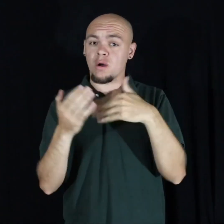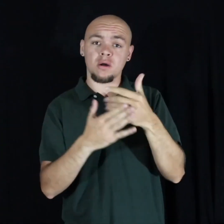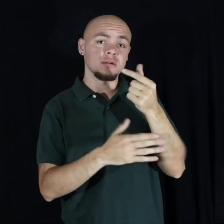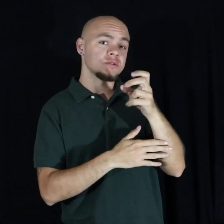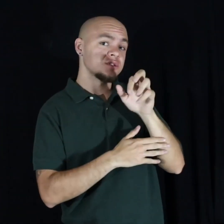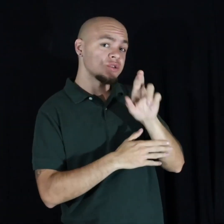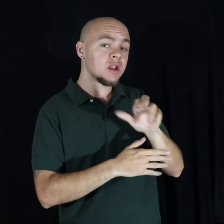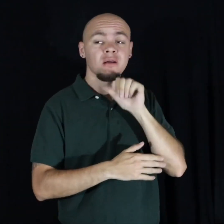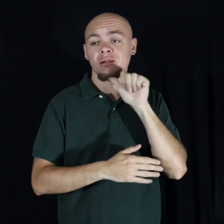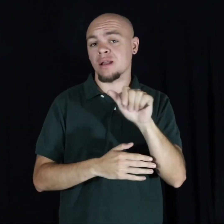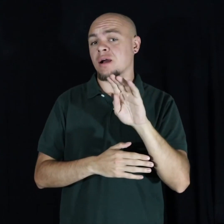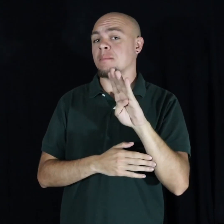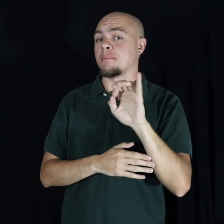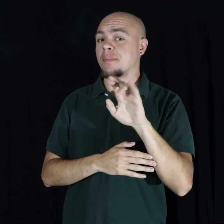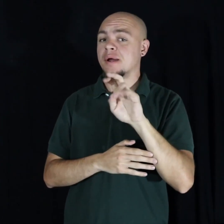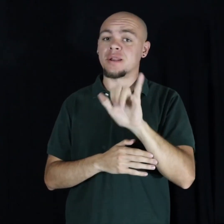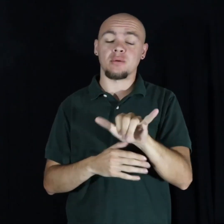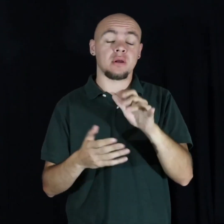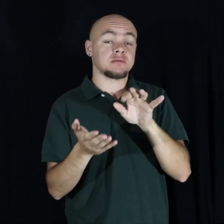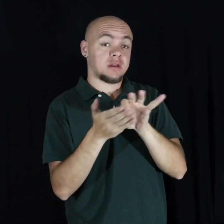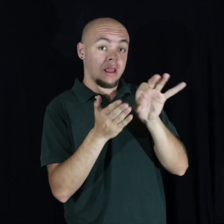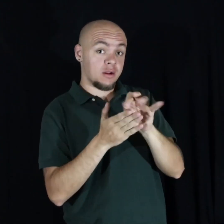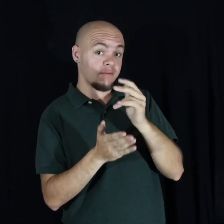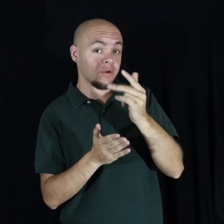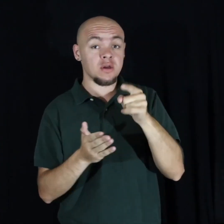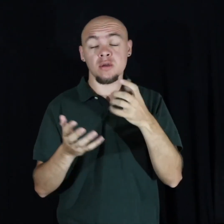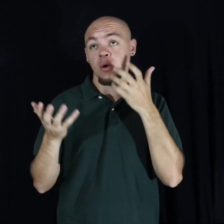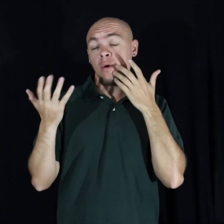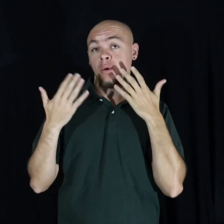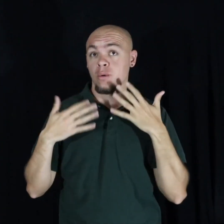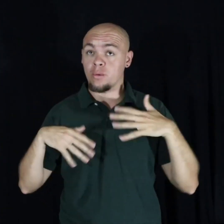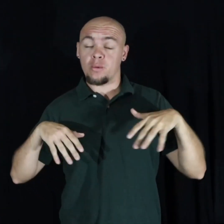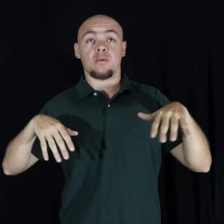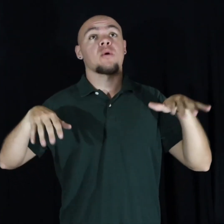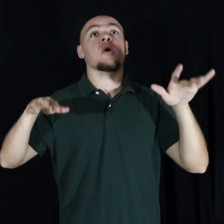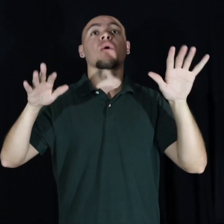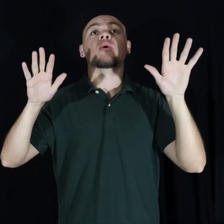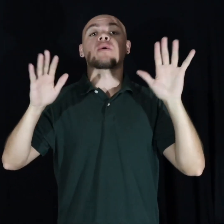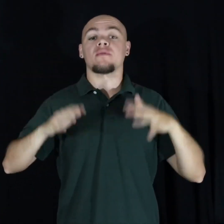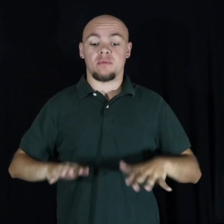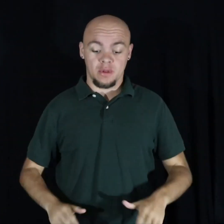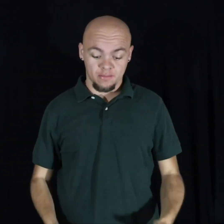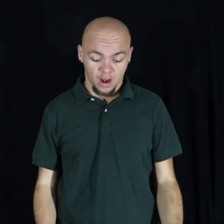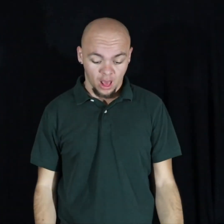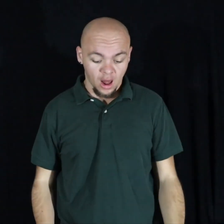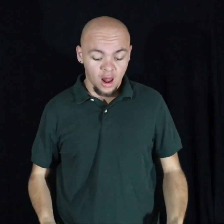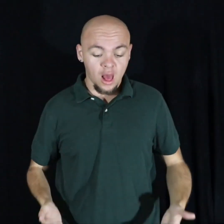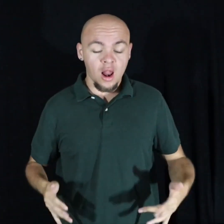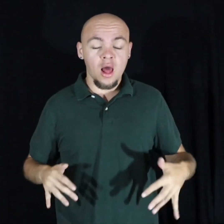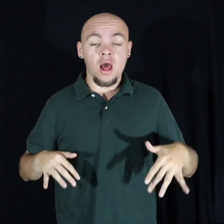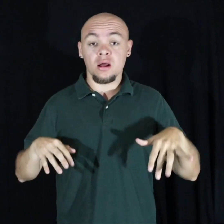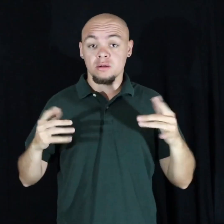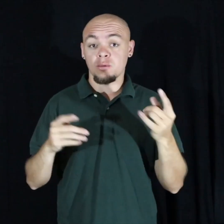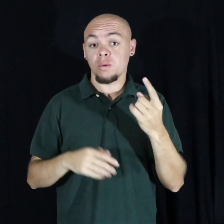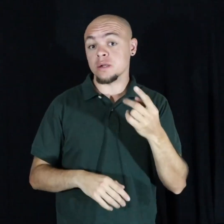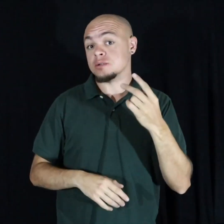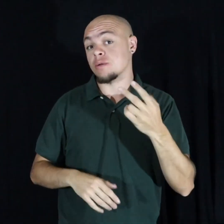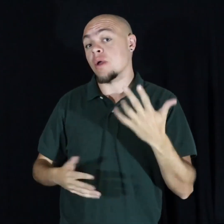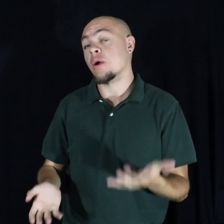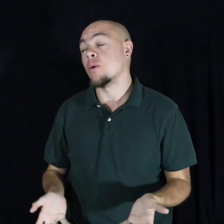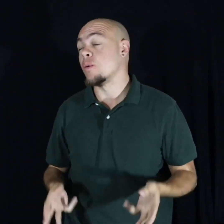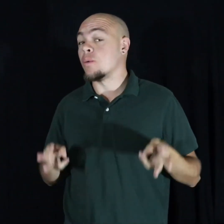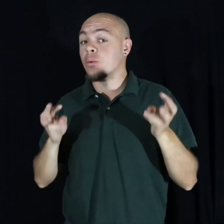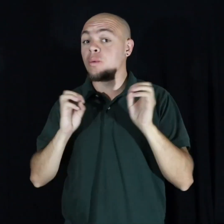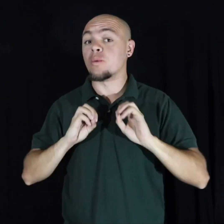non-gender binary, on the count of three, I need y'all to release a big woo all the way from the bottom of your feet to the top of your fingertips. 1, 2,